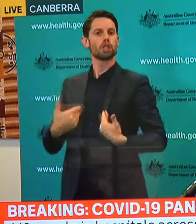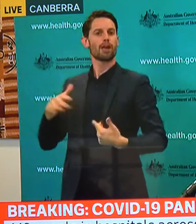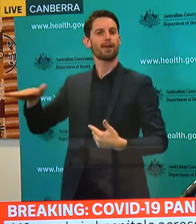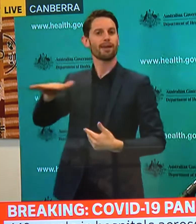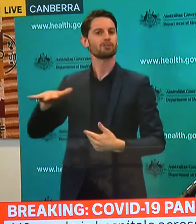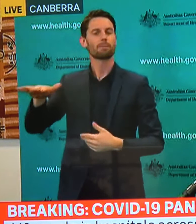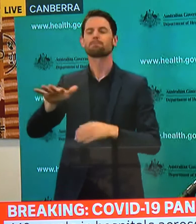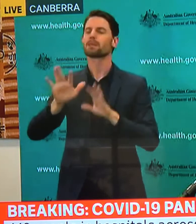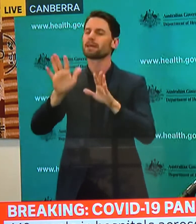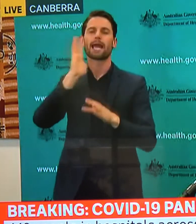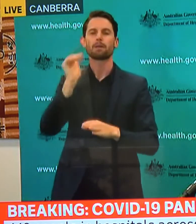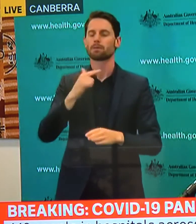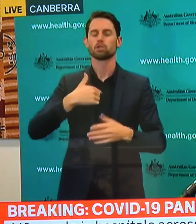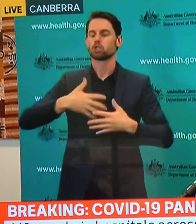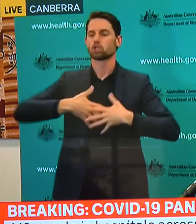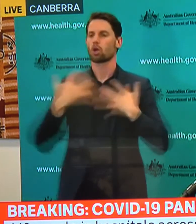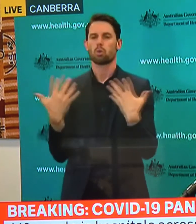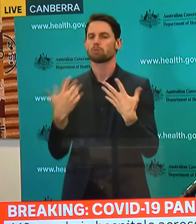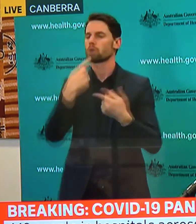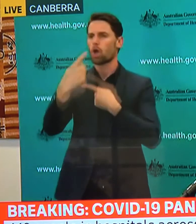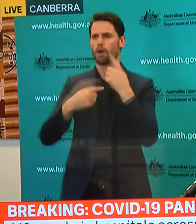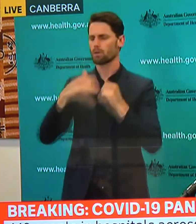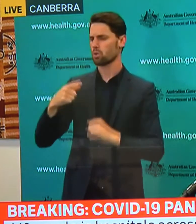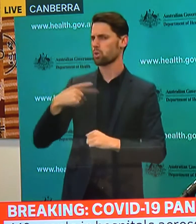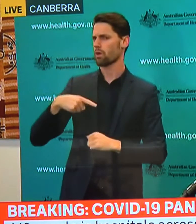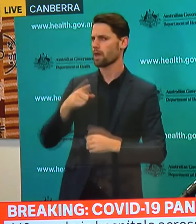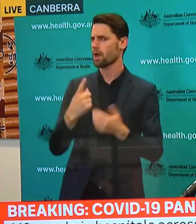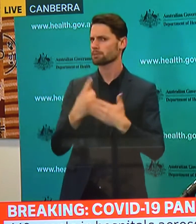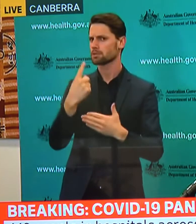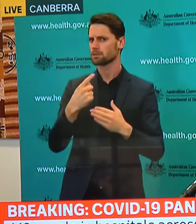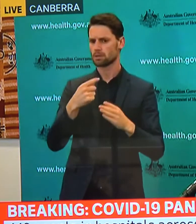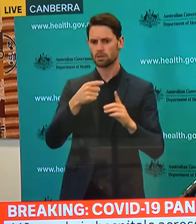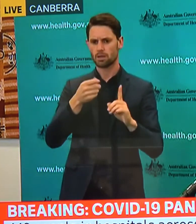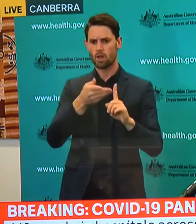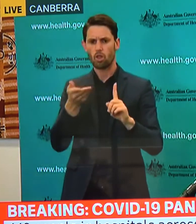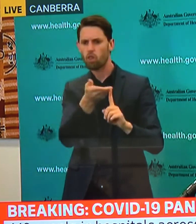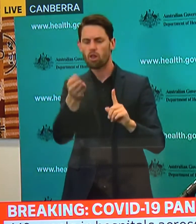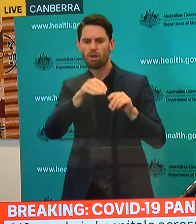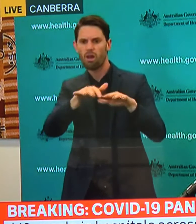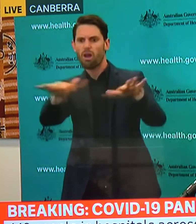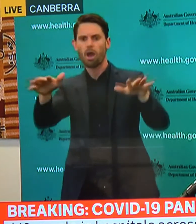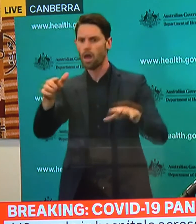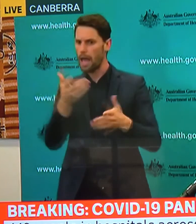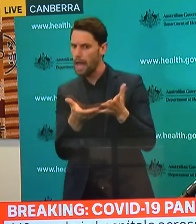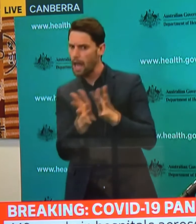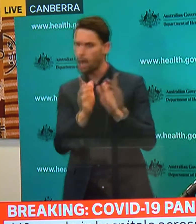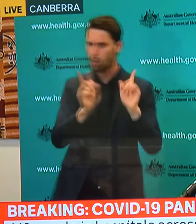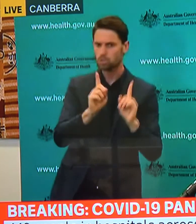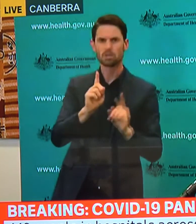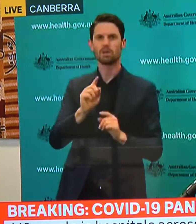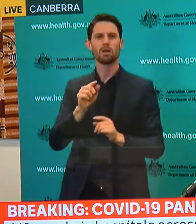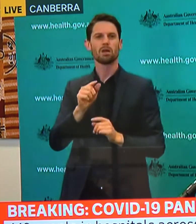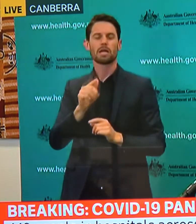game in relation to how local transmission has started. The much more key element is how to stop